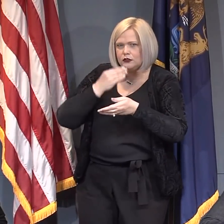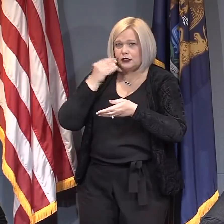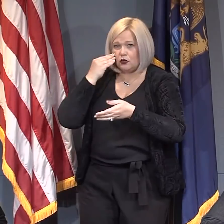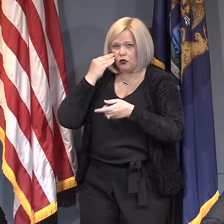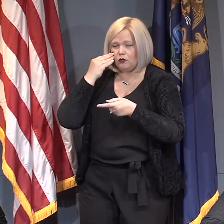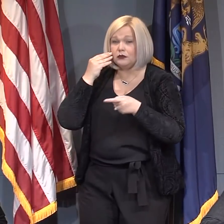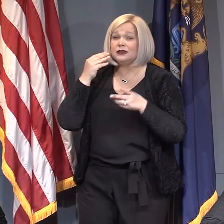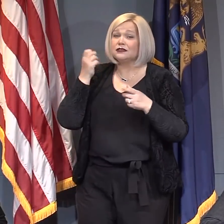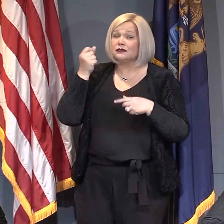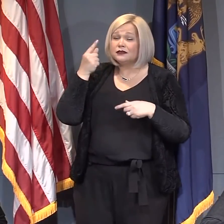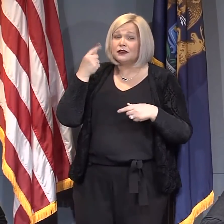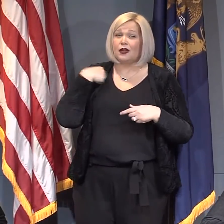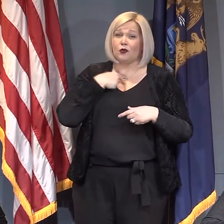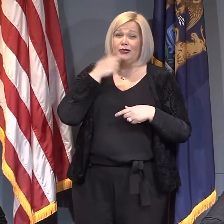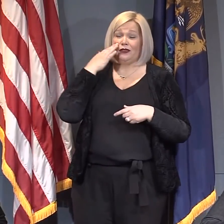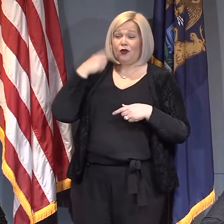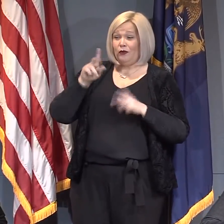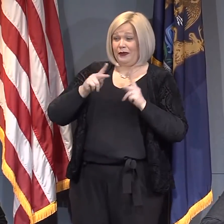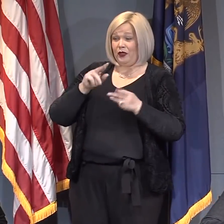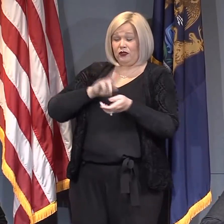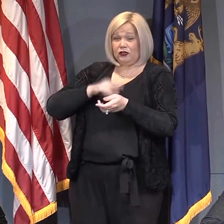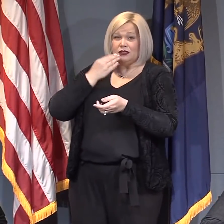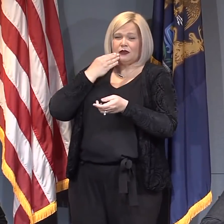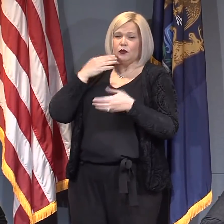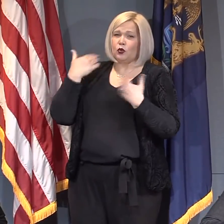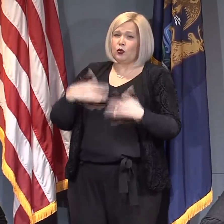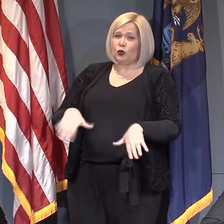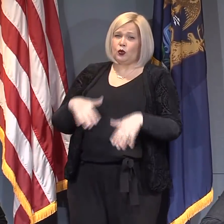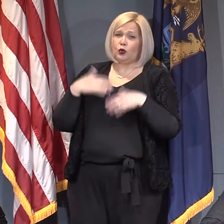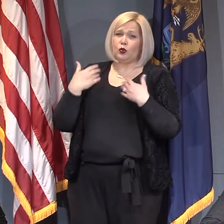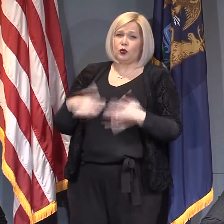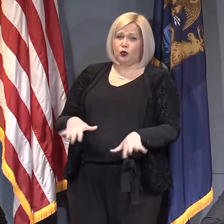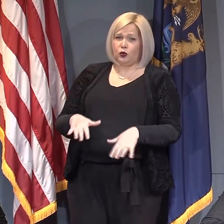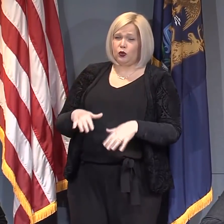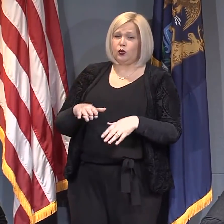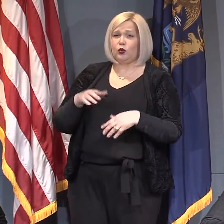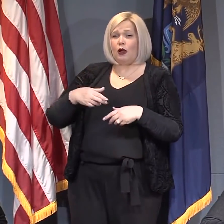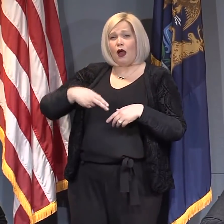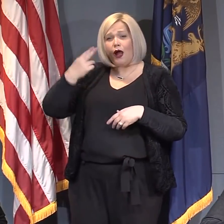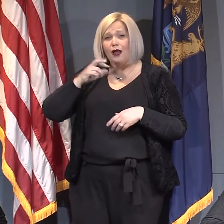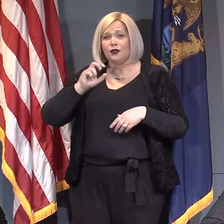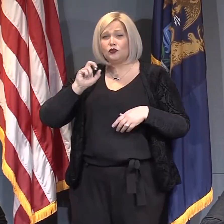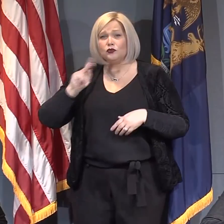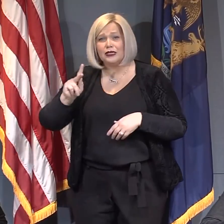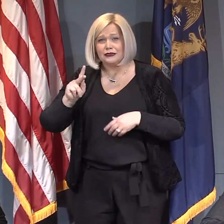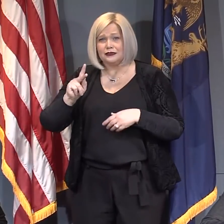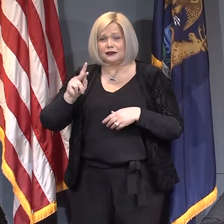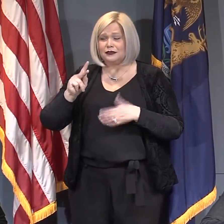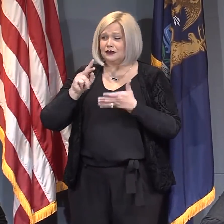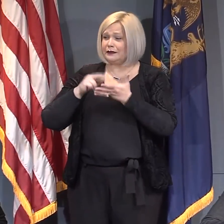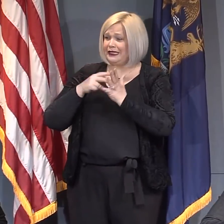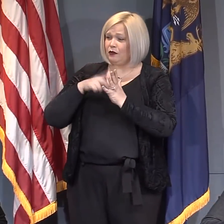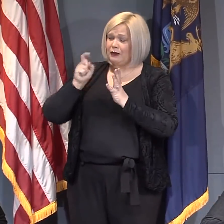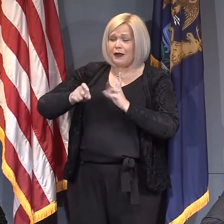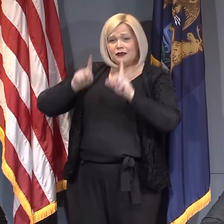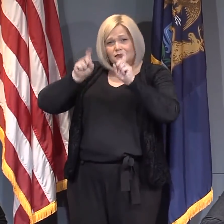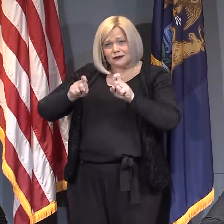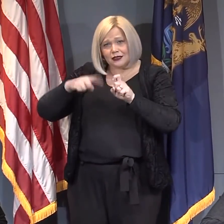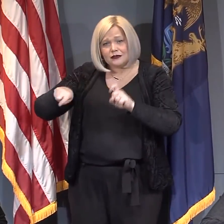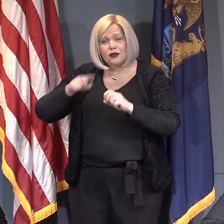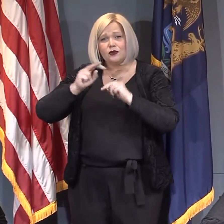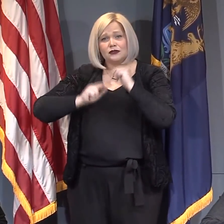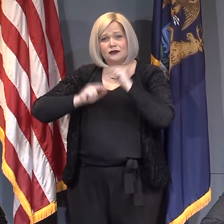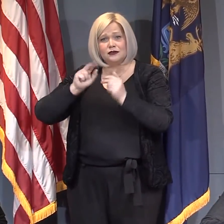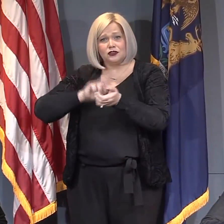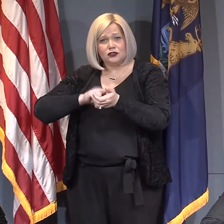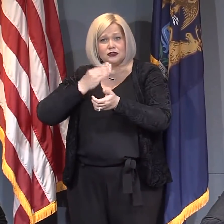most vulnerable residents, and we're doing everything we can to support testing at these facilities and working with our local health departments on